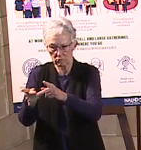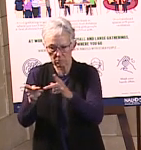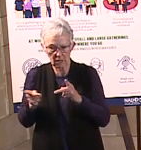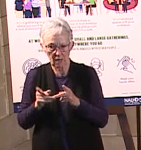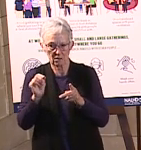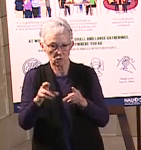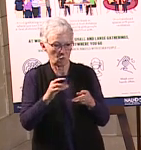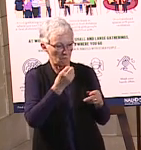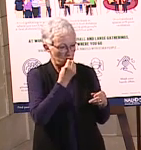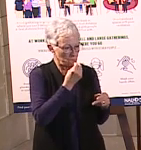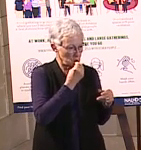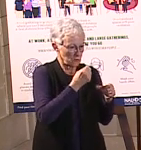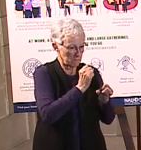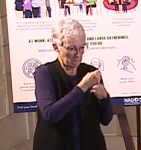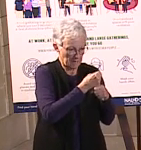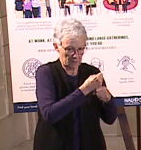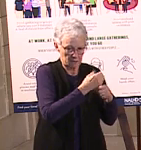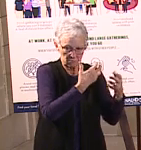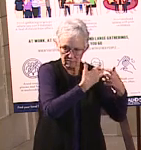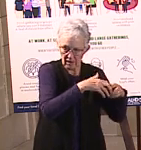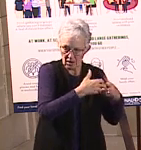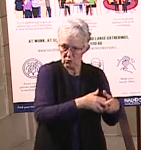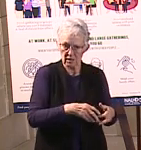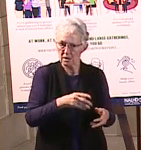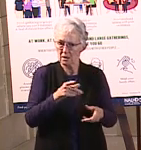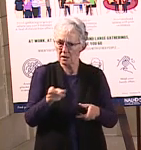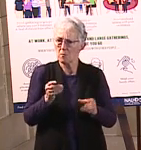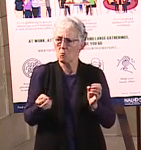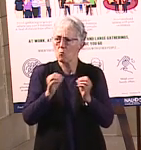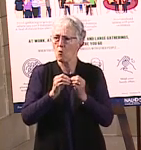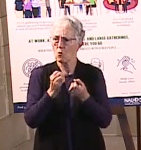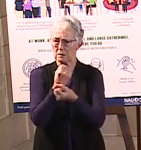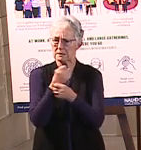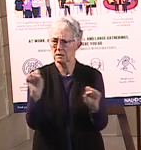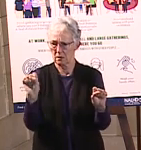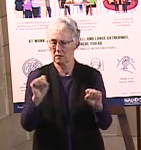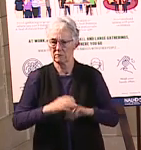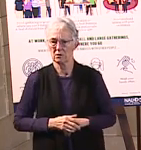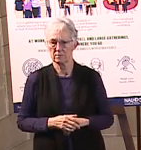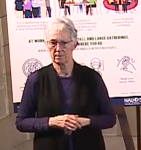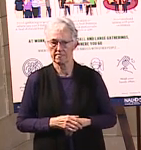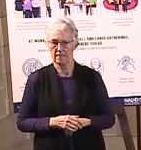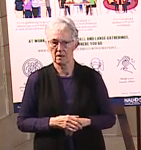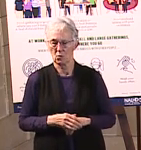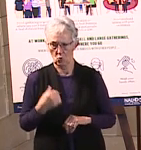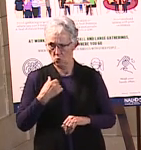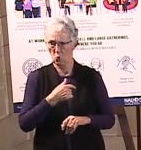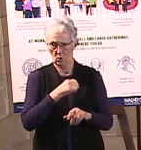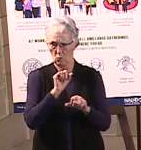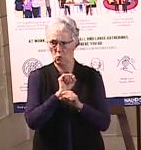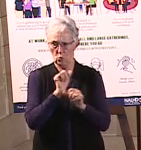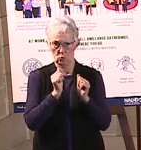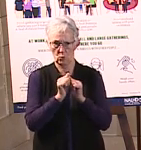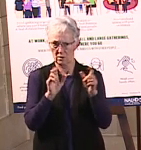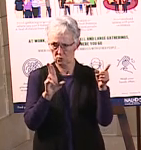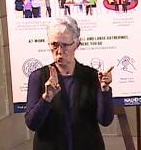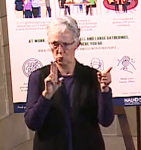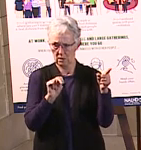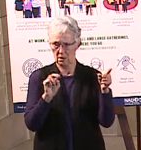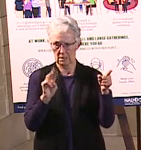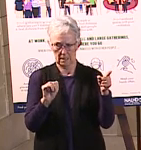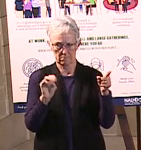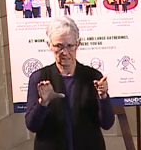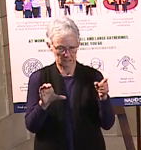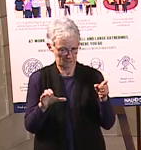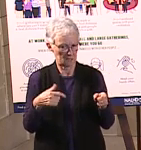processing facilities. UNMC, for example, published their COVID-19 meat processing guide that we used